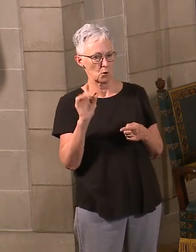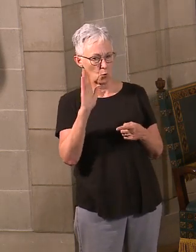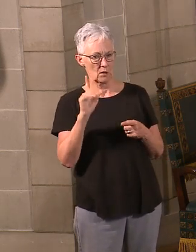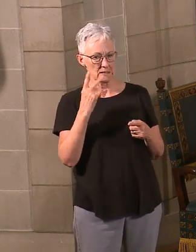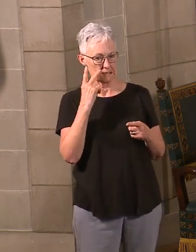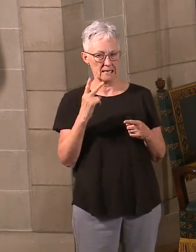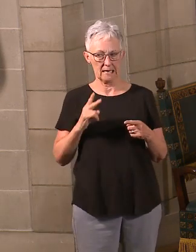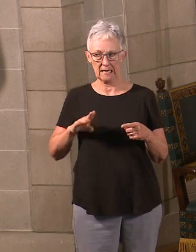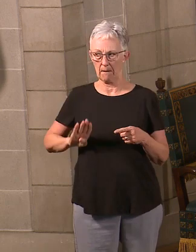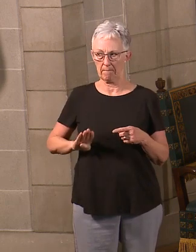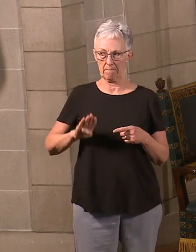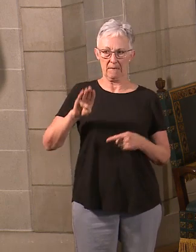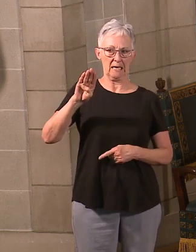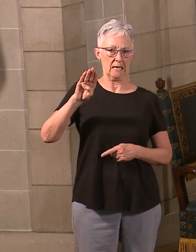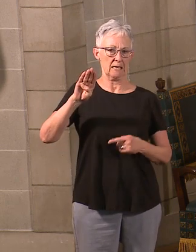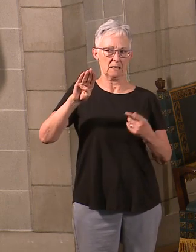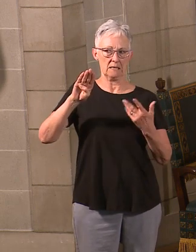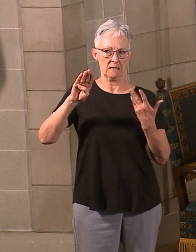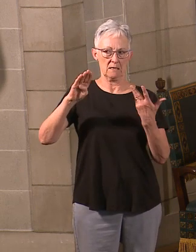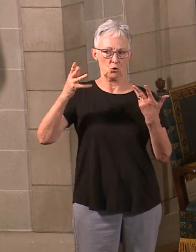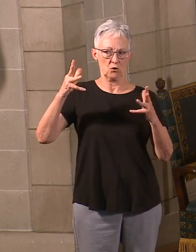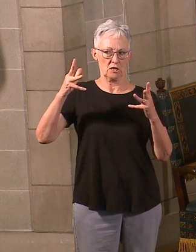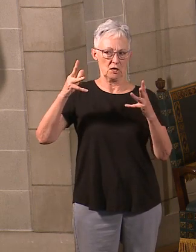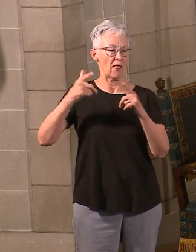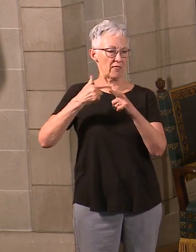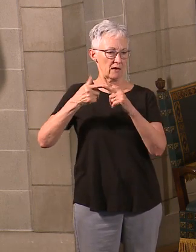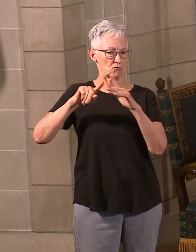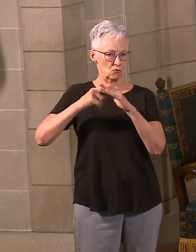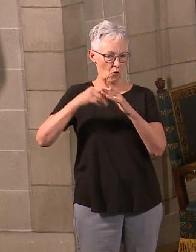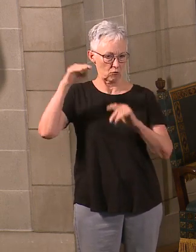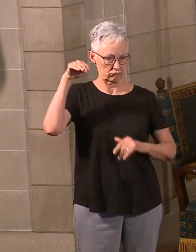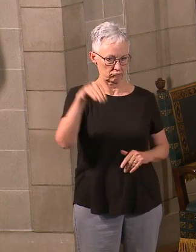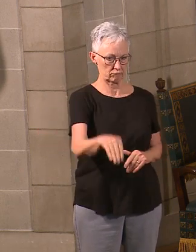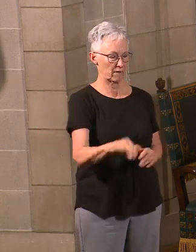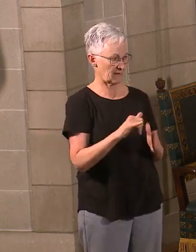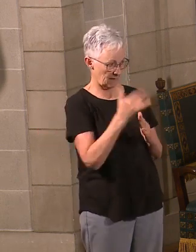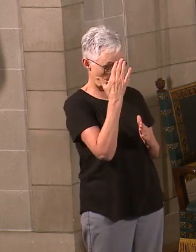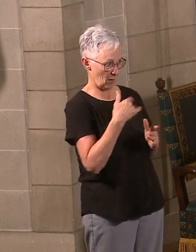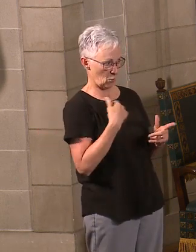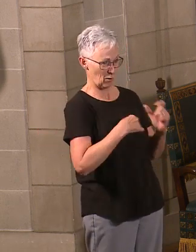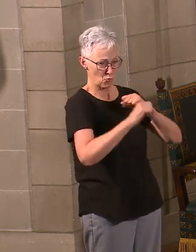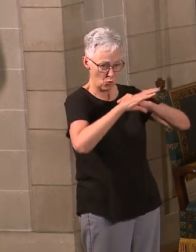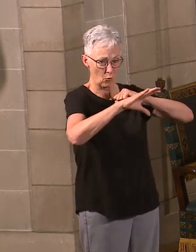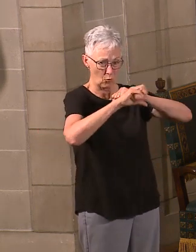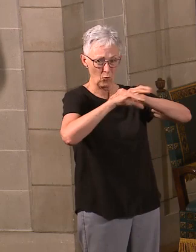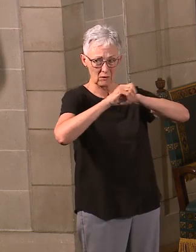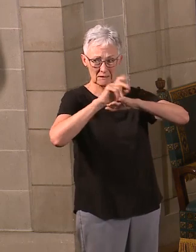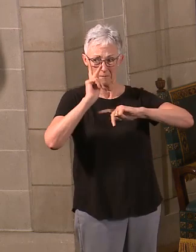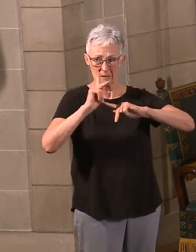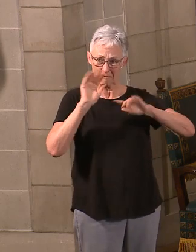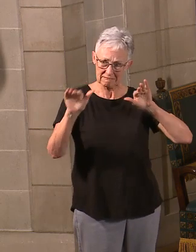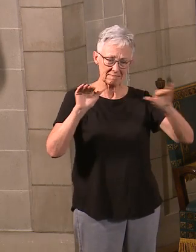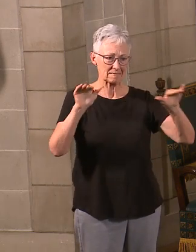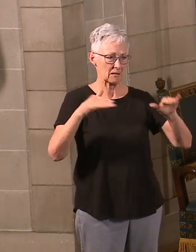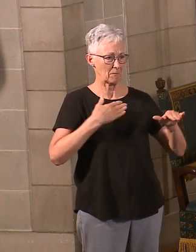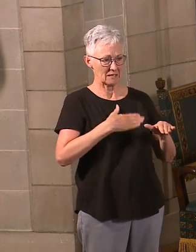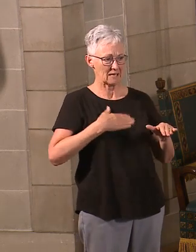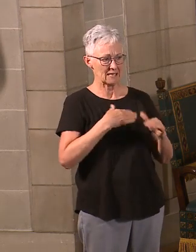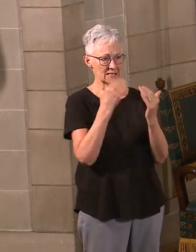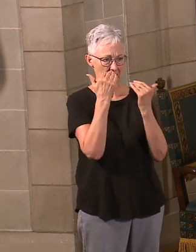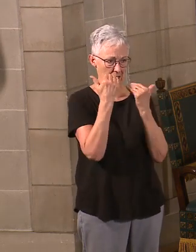want Nebraskans to be geared up to continue to make the push through the month of April here to limit those social interactions. Do you think